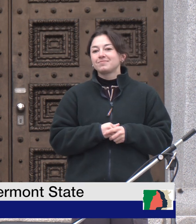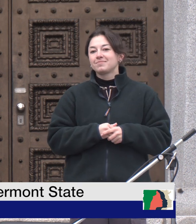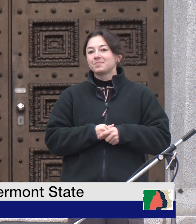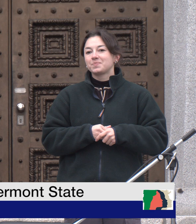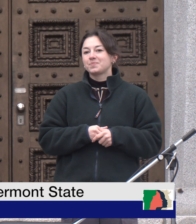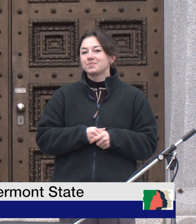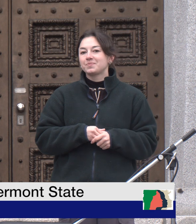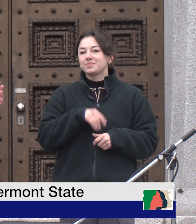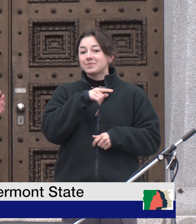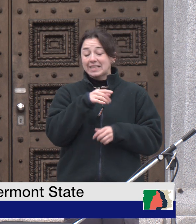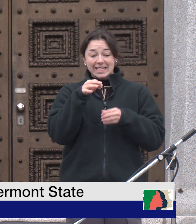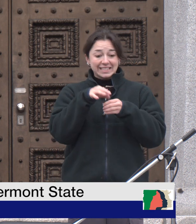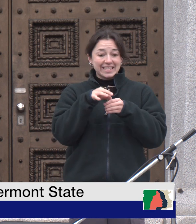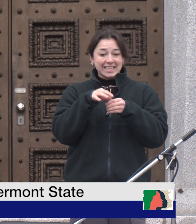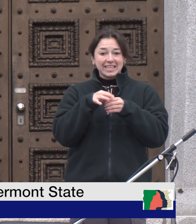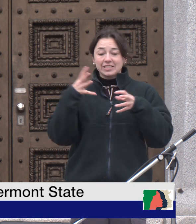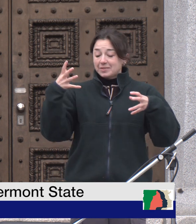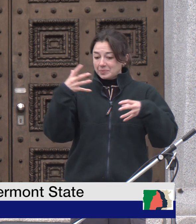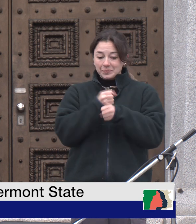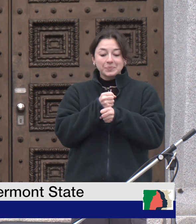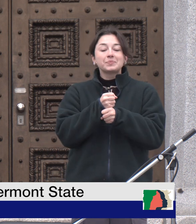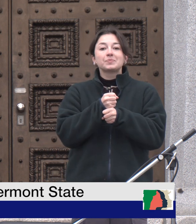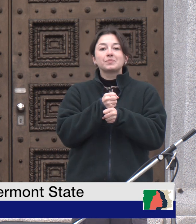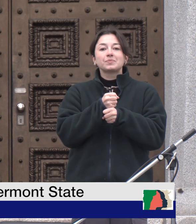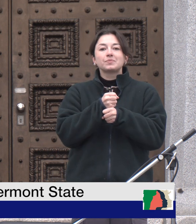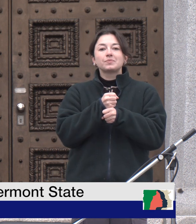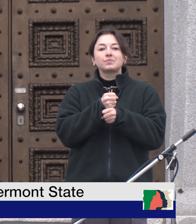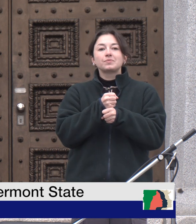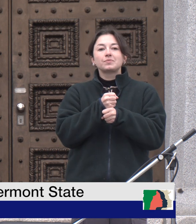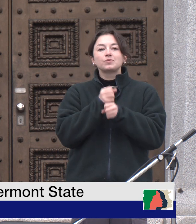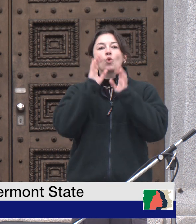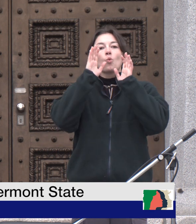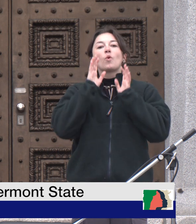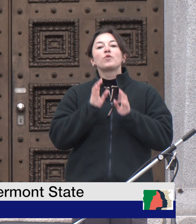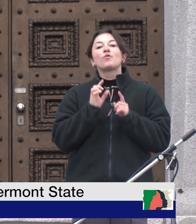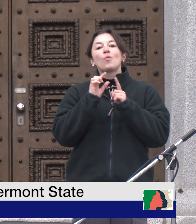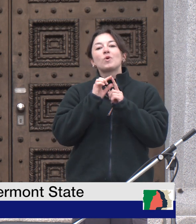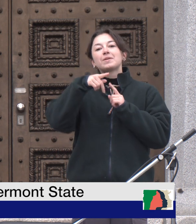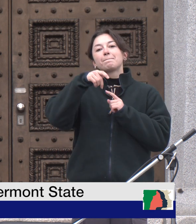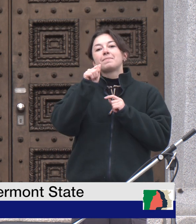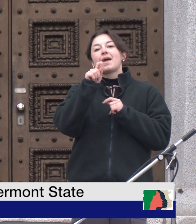election, it can be summed up by those wonderful words of Patty's.